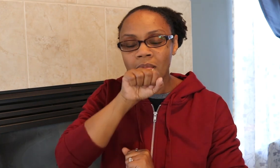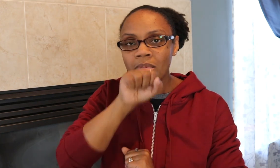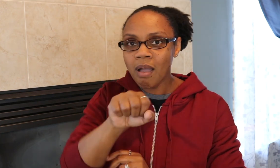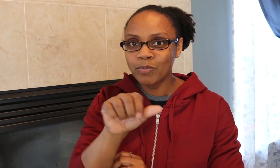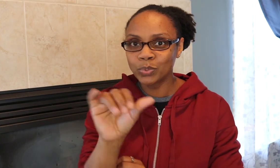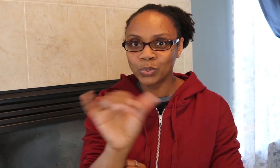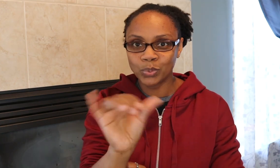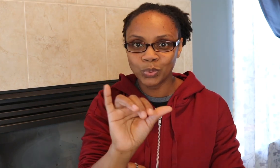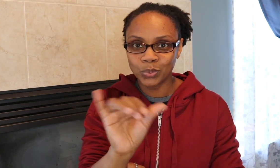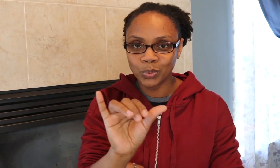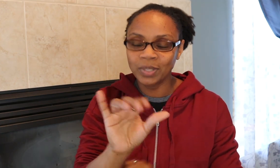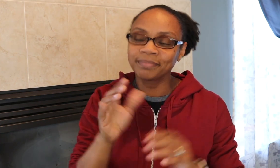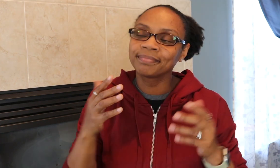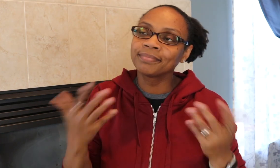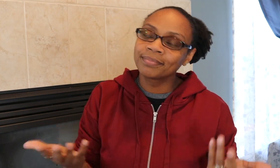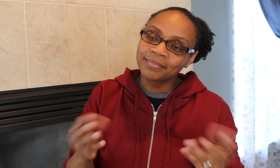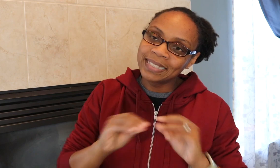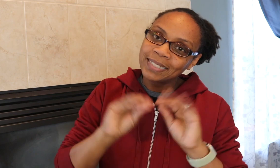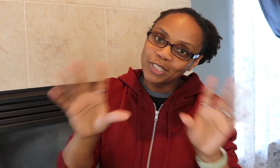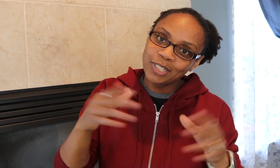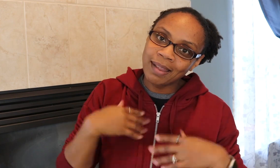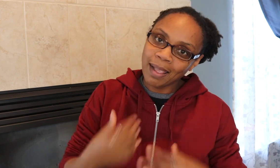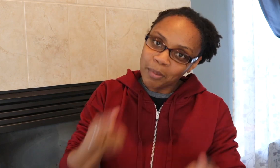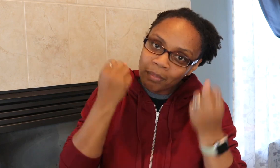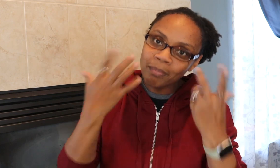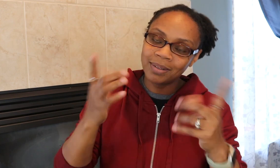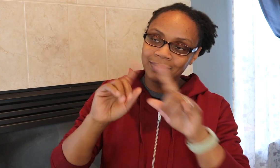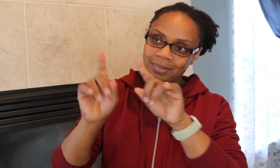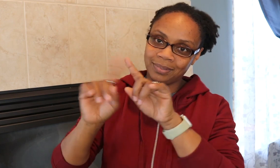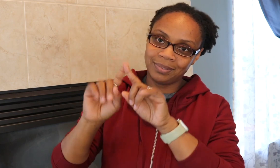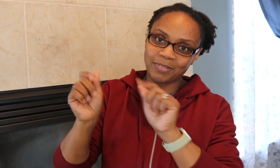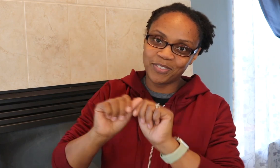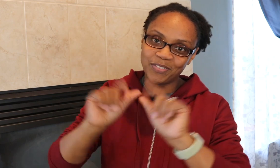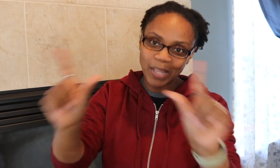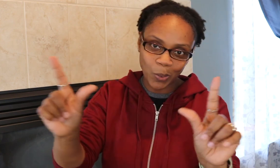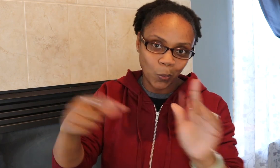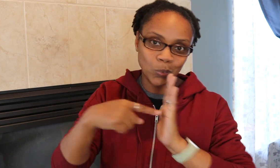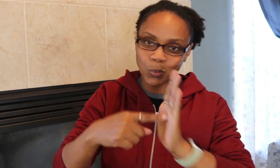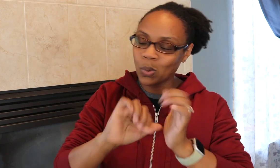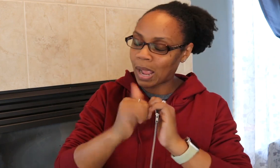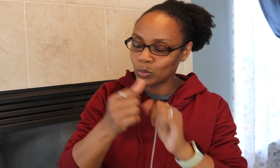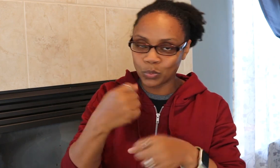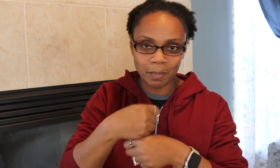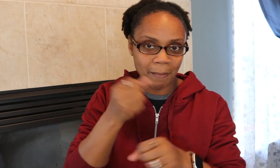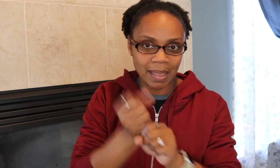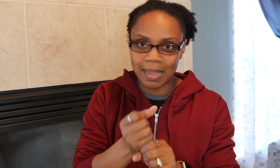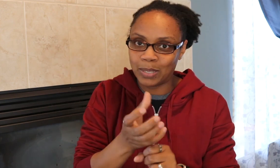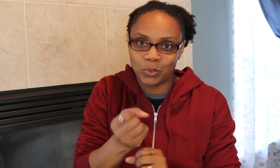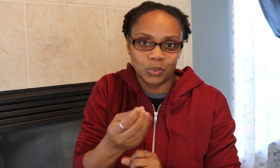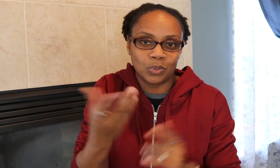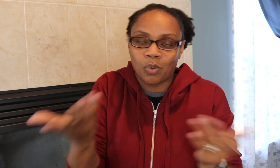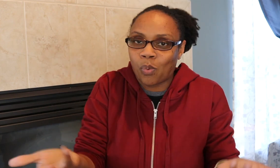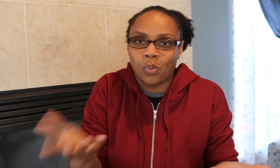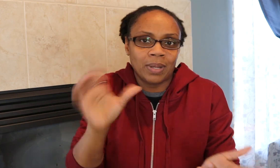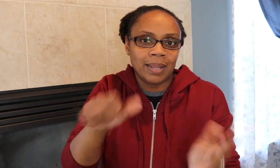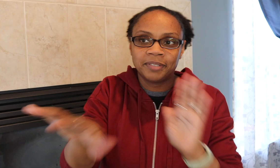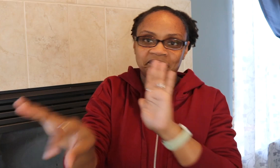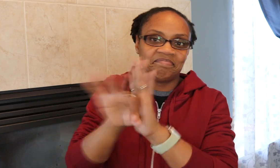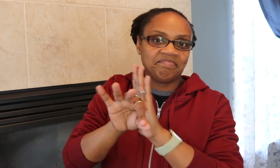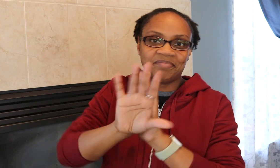Okay, I love this oil, but of course there are many different videos out in the world about how to make an Ayurvedic